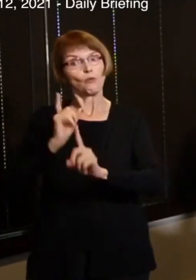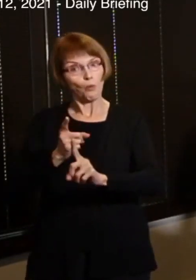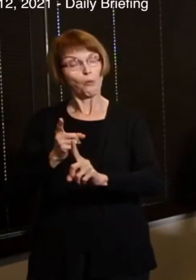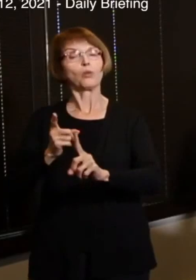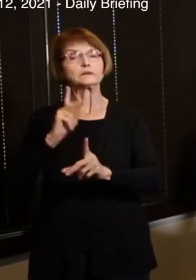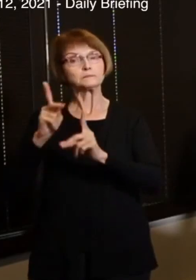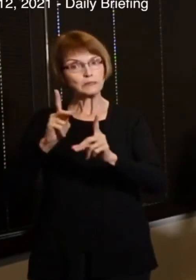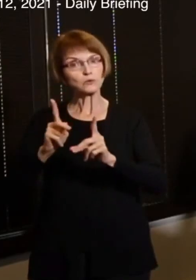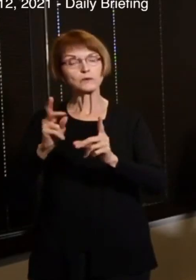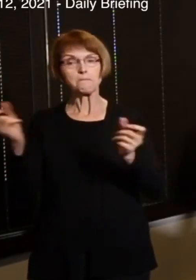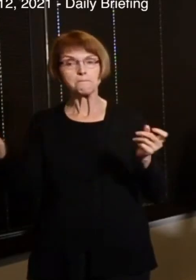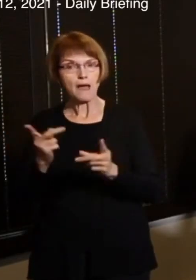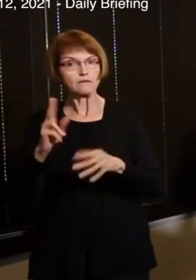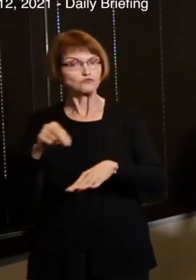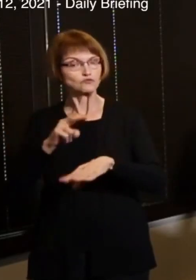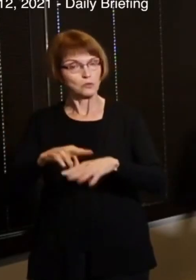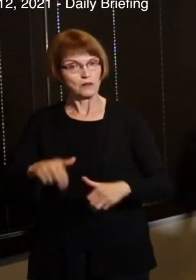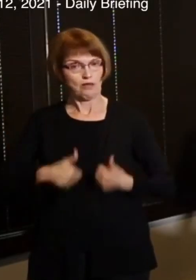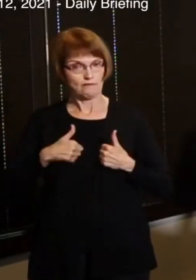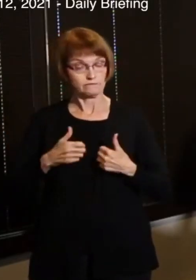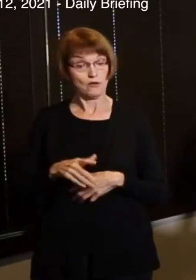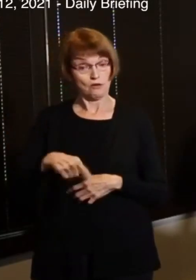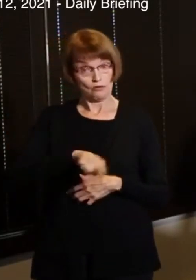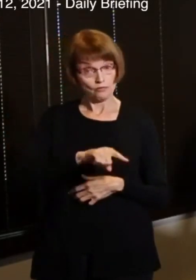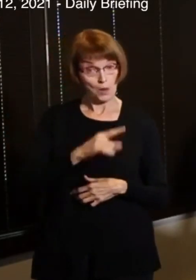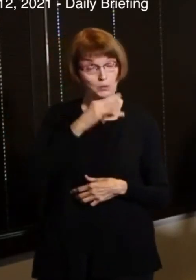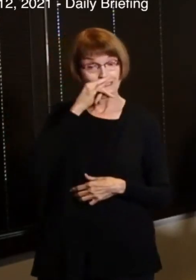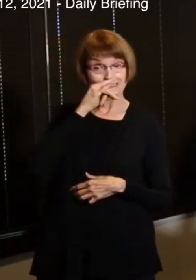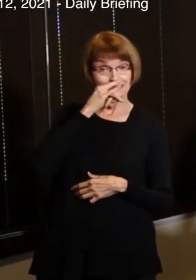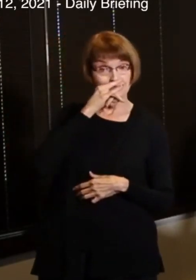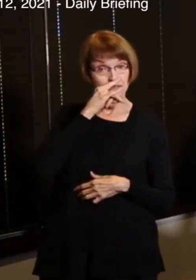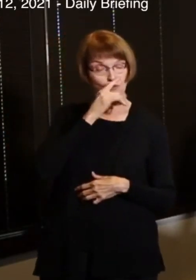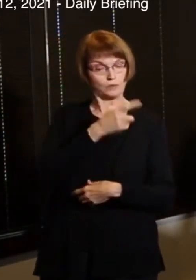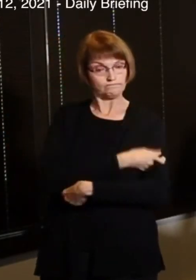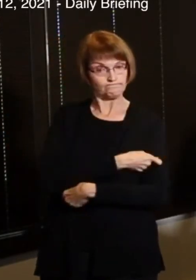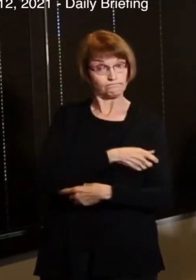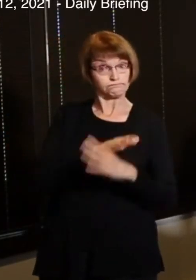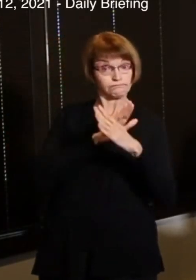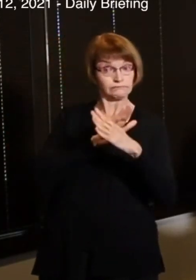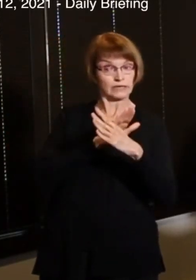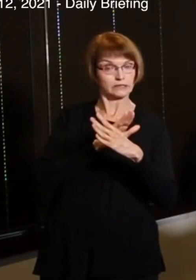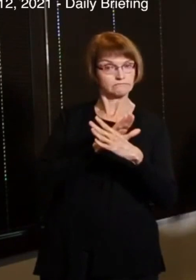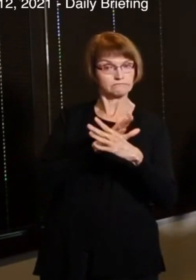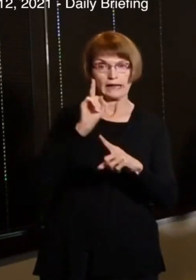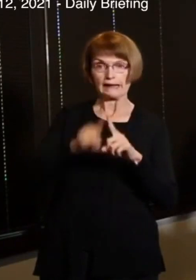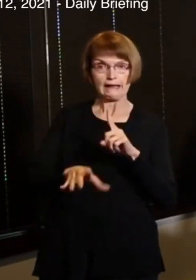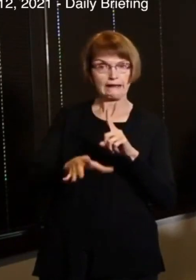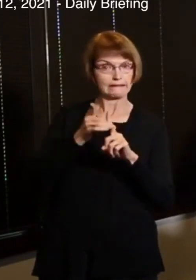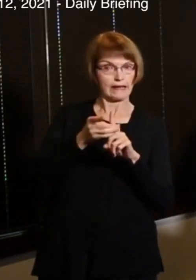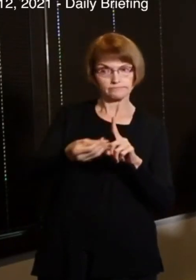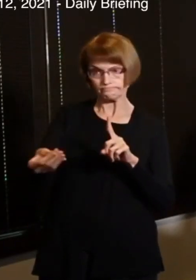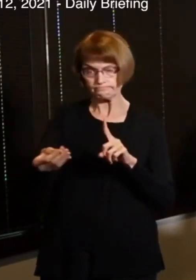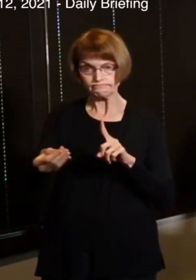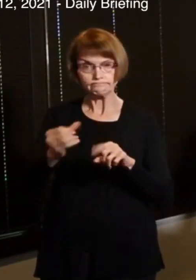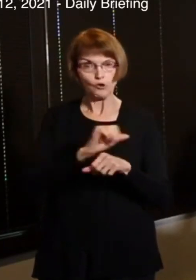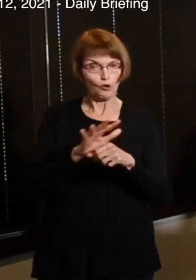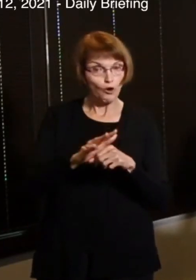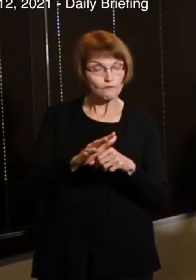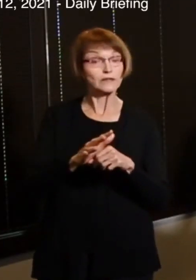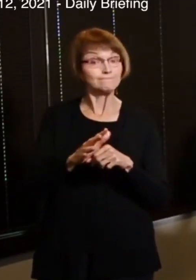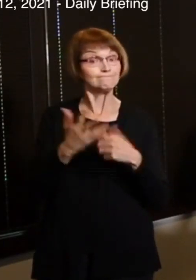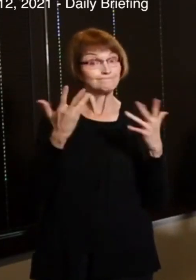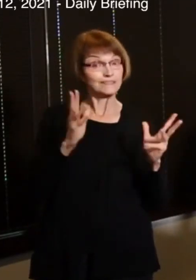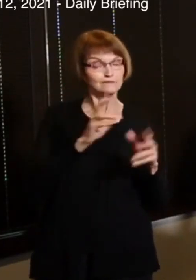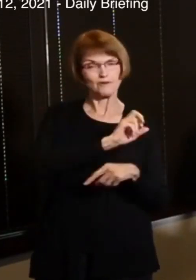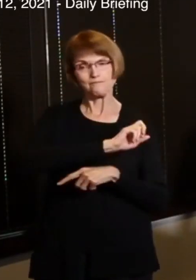life. Now, kids who are protected from catching and spreading COVID will be able to return to all those